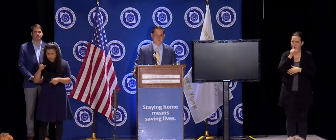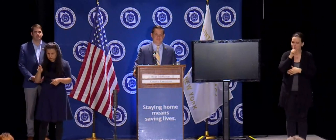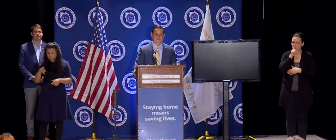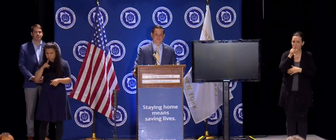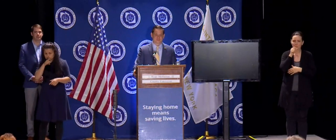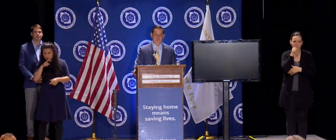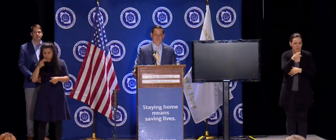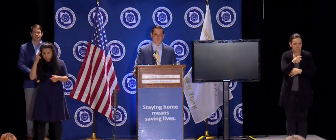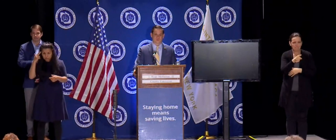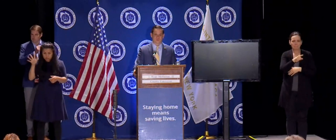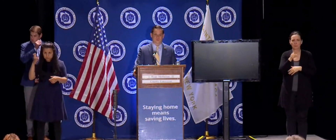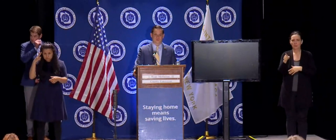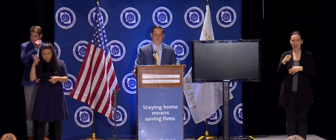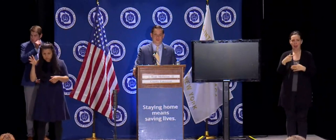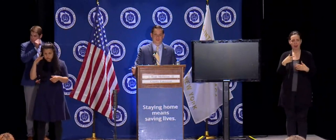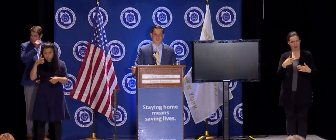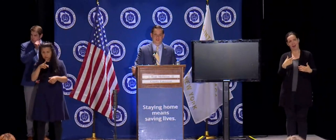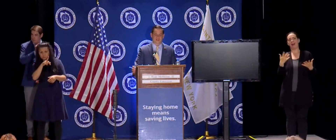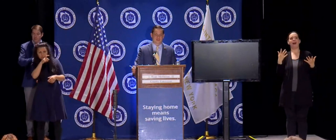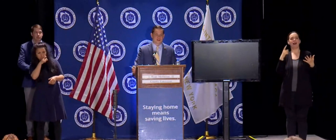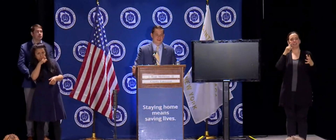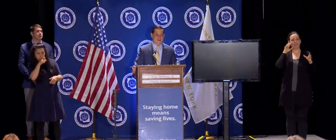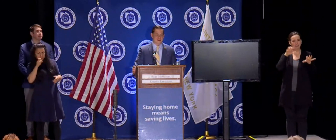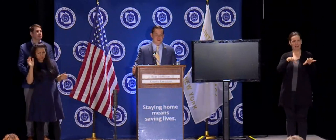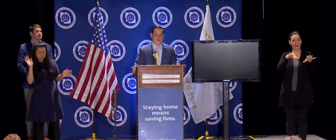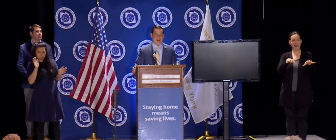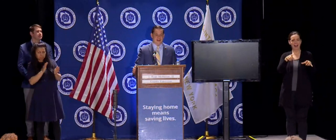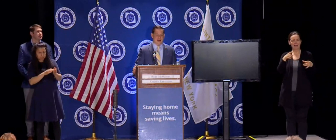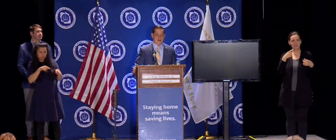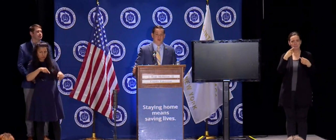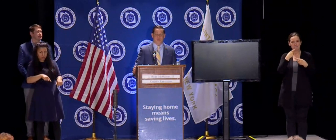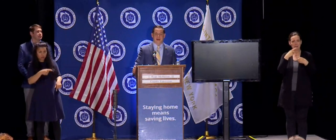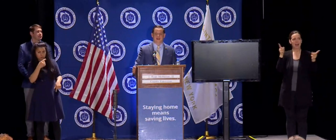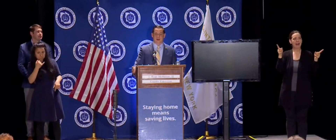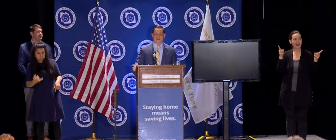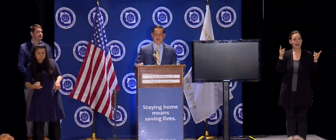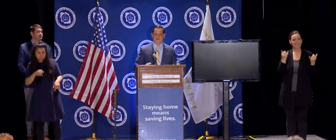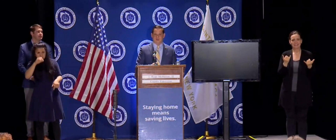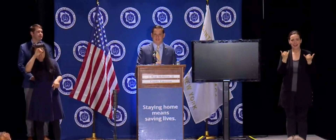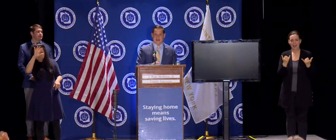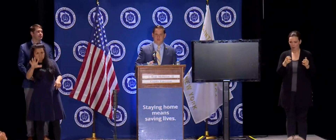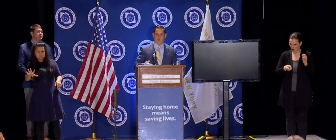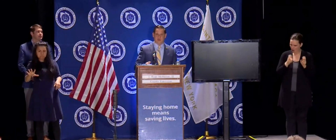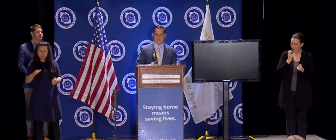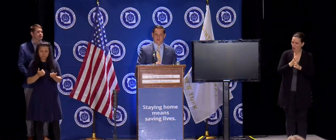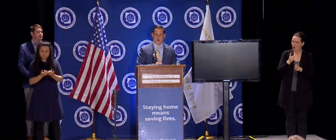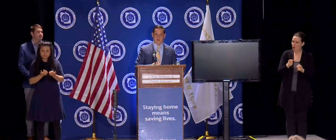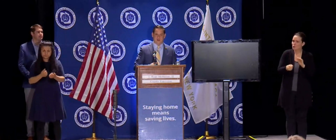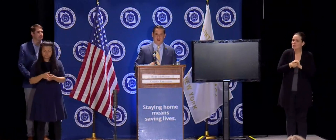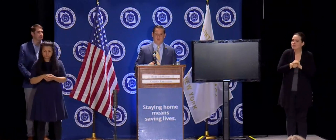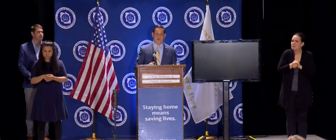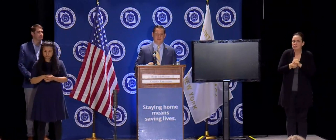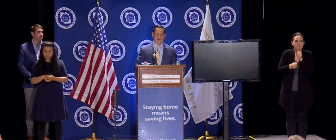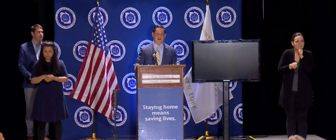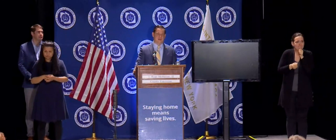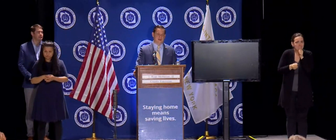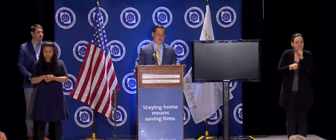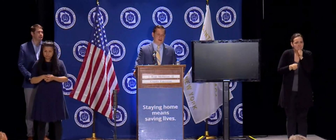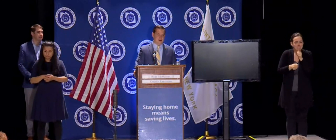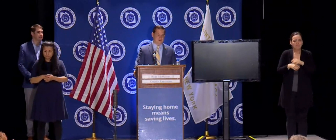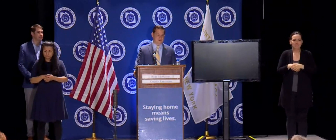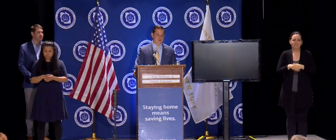and how hard has it been to keep that name a secret? I reminded myself every time going into where I thought I would get